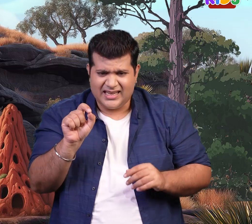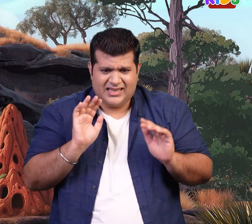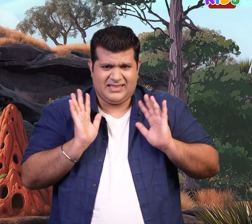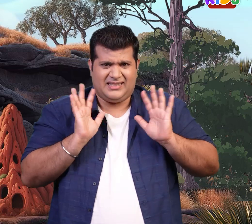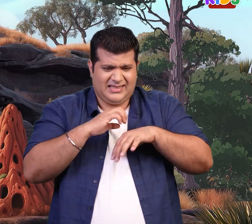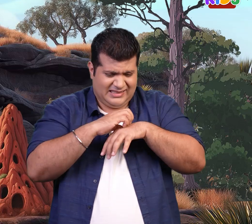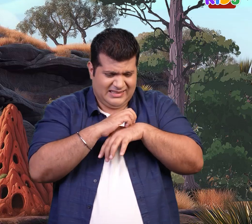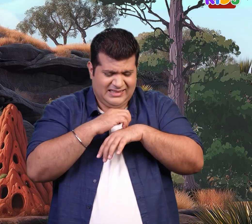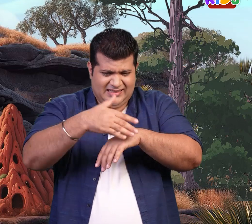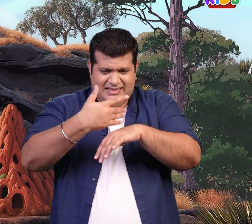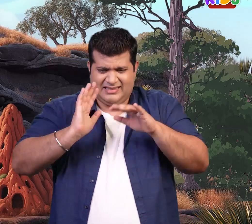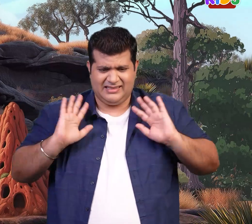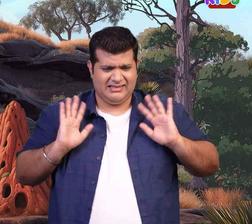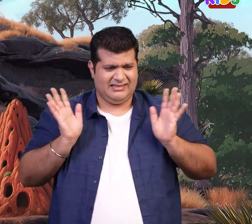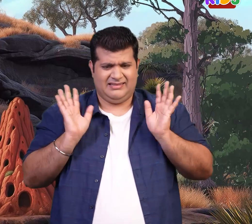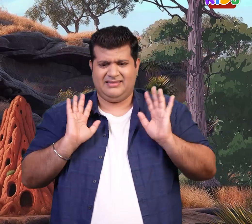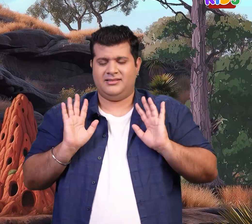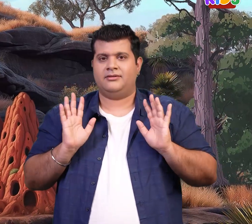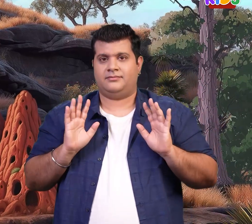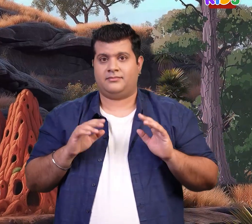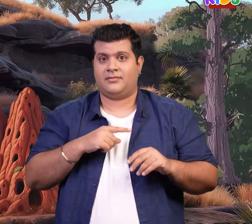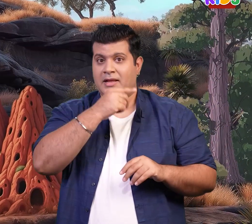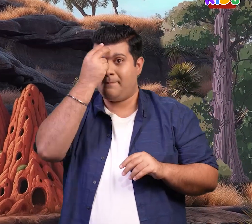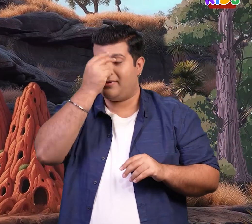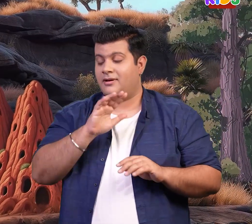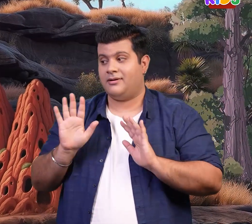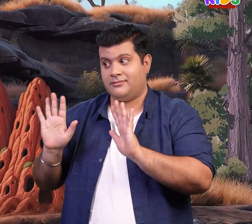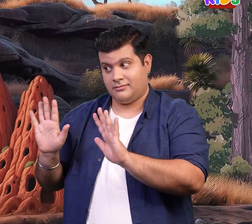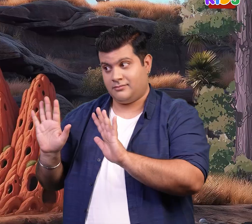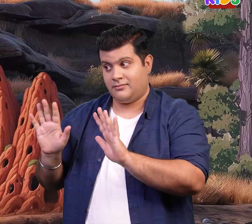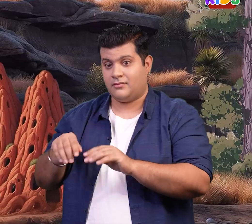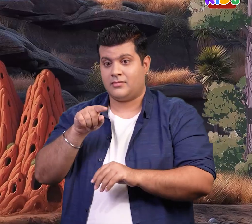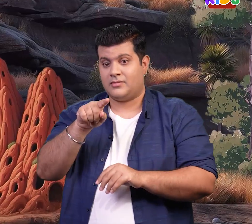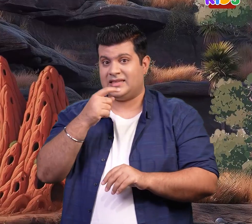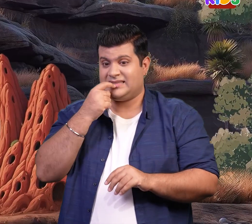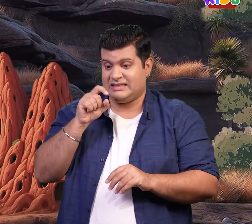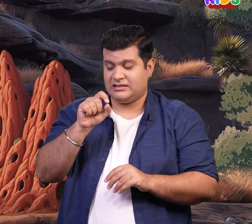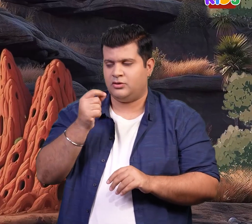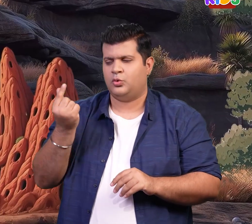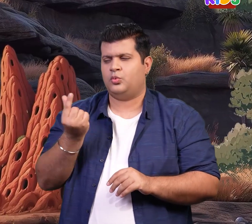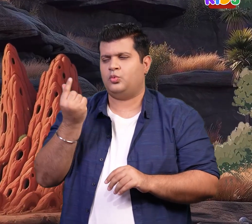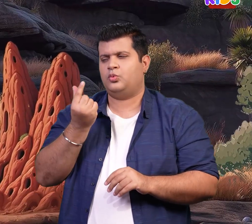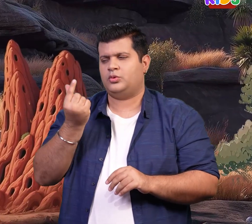Termites? But they are pests, Diya exclaims. These termites can be very useful.